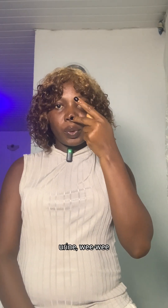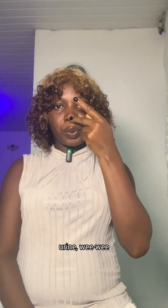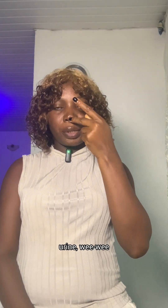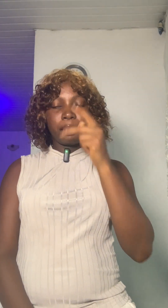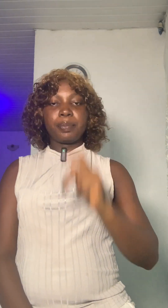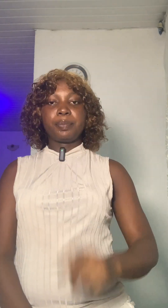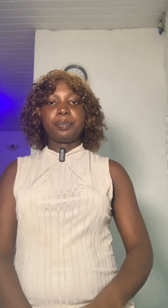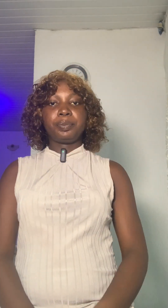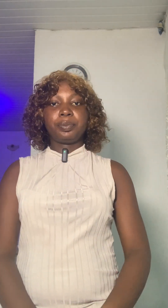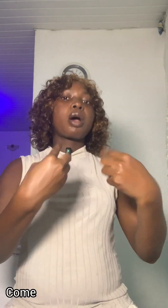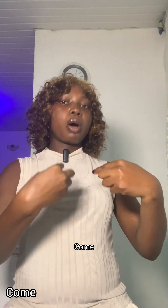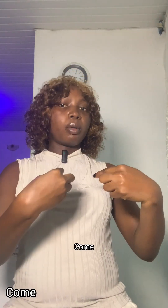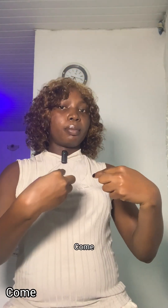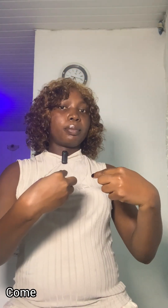wee-wee. Come,